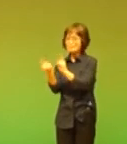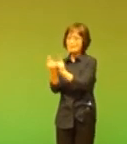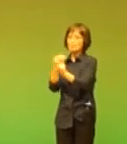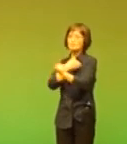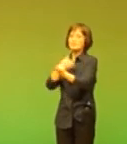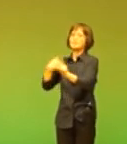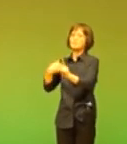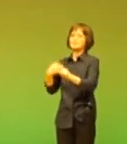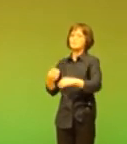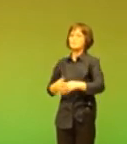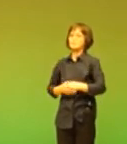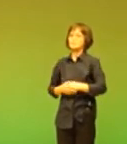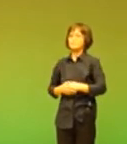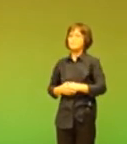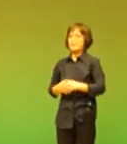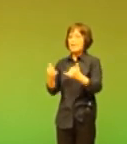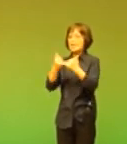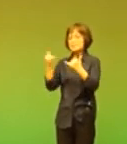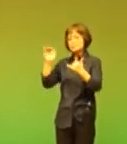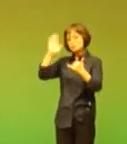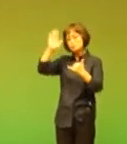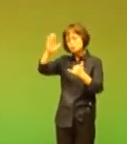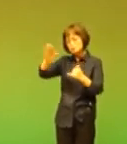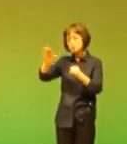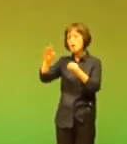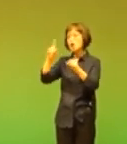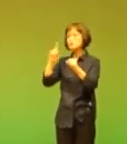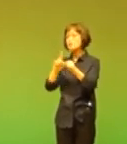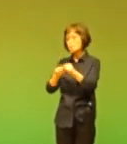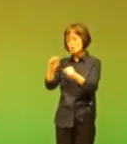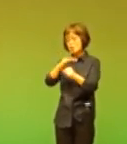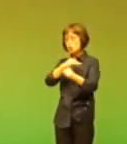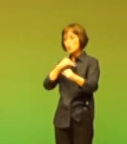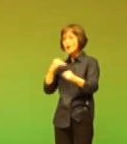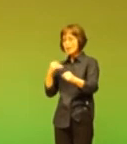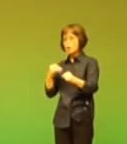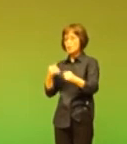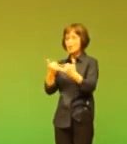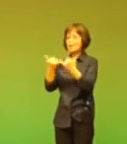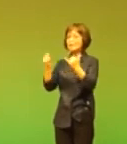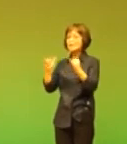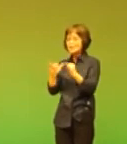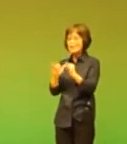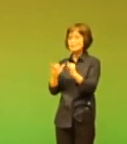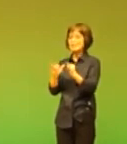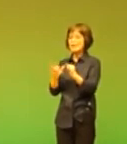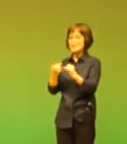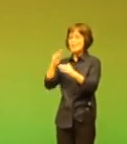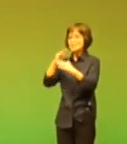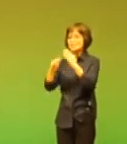move forward to eliminate war as a human institution.